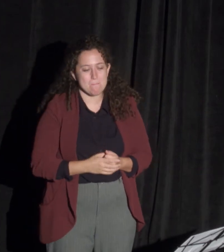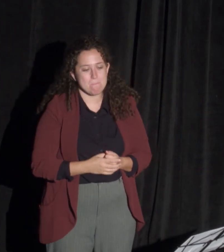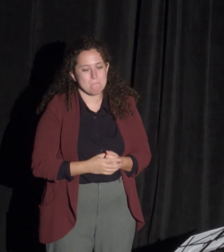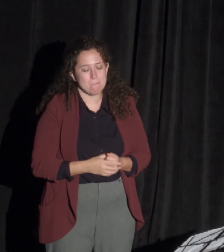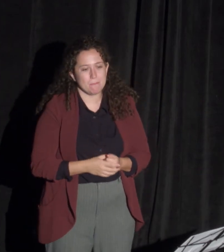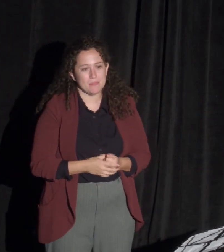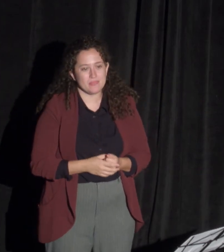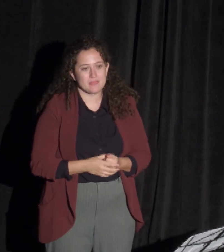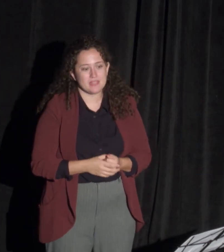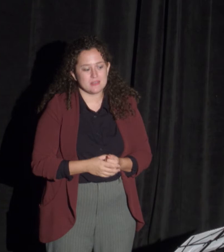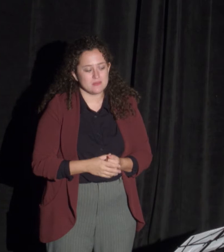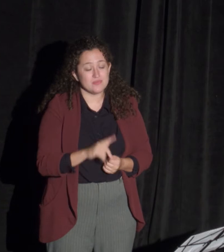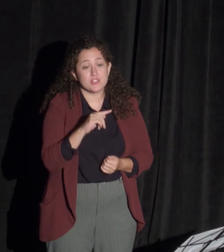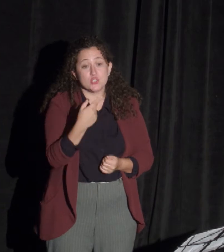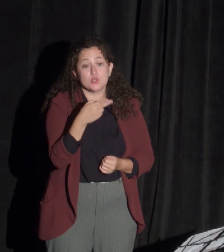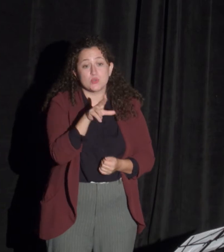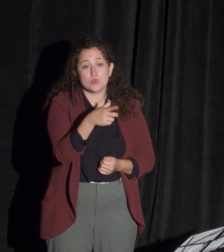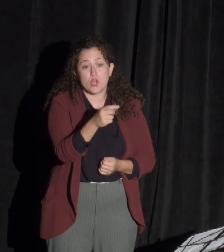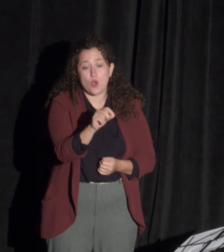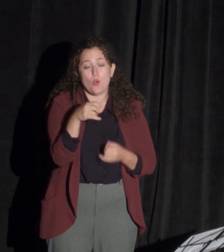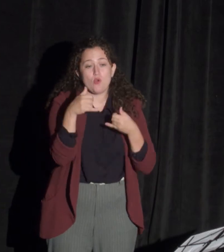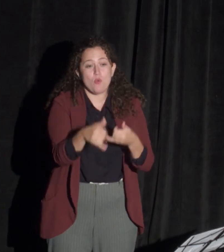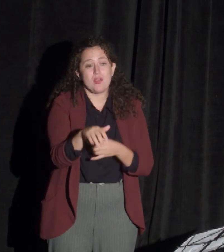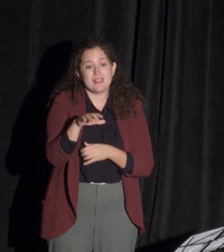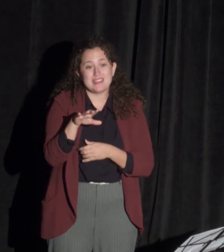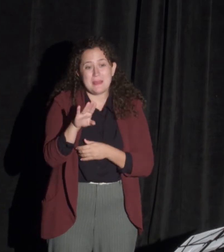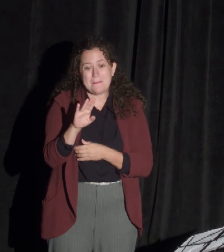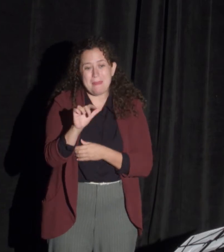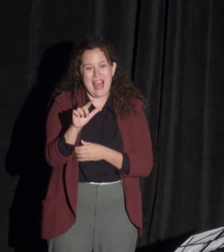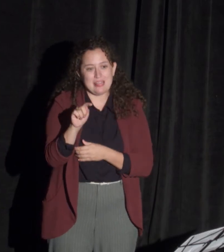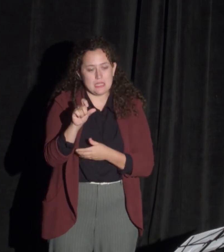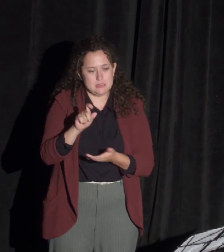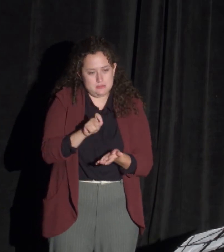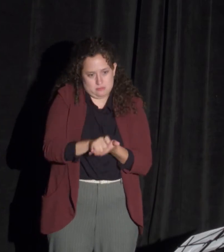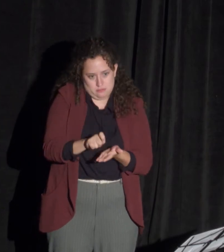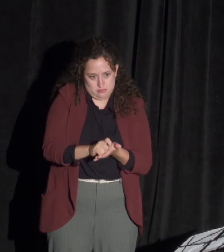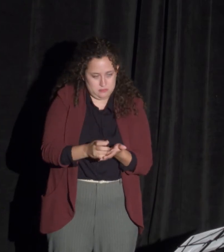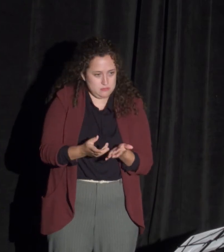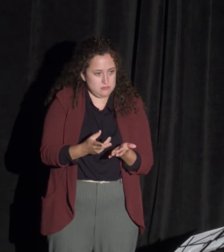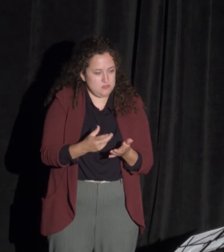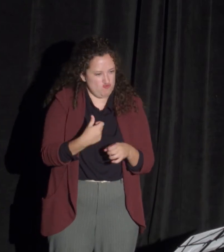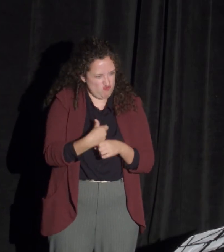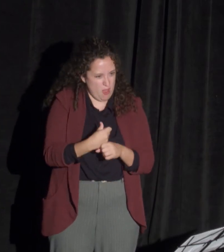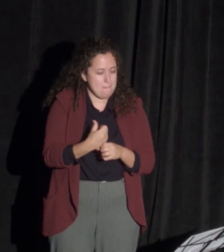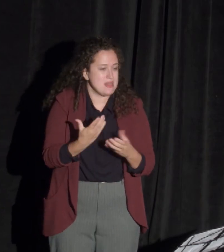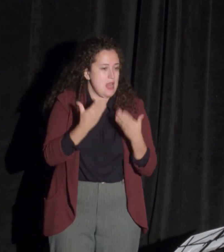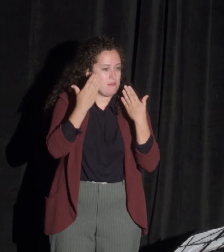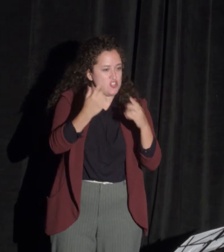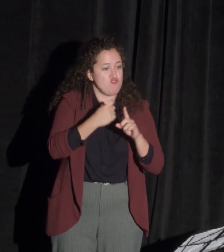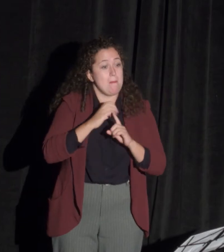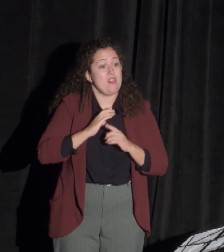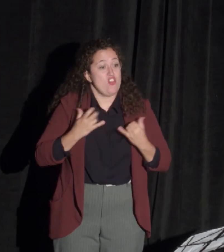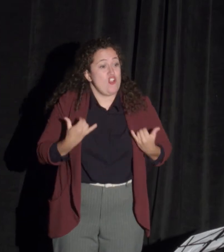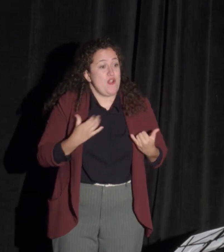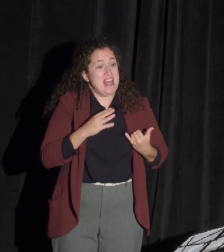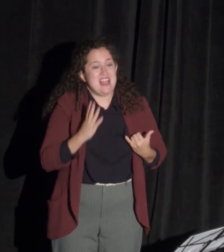The Hugo Award ballots are created from nominations by the members of the current and previous year's World Science Fiction